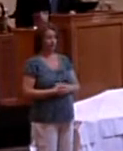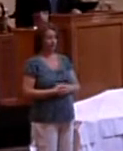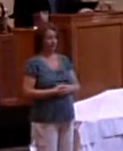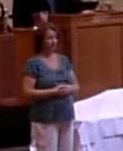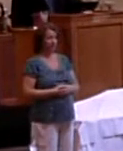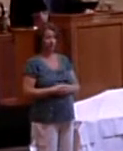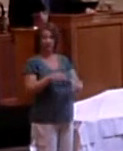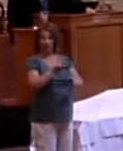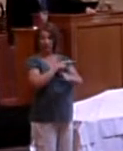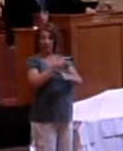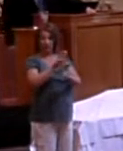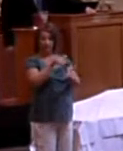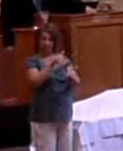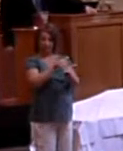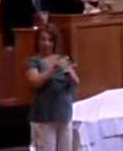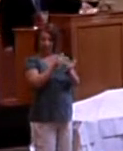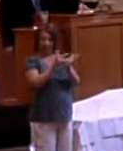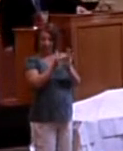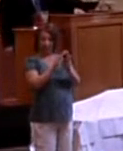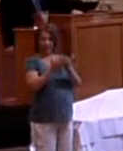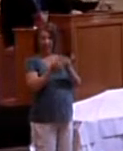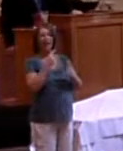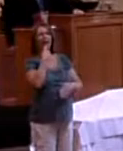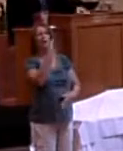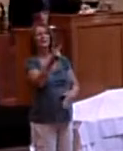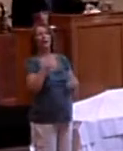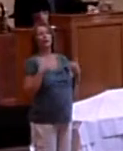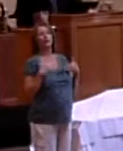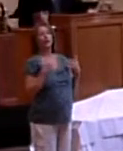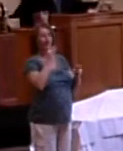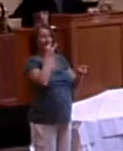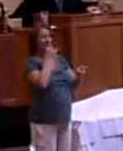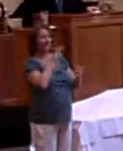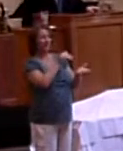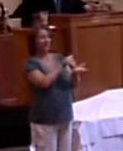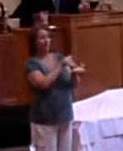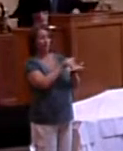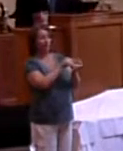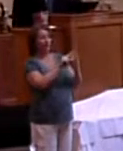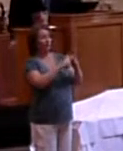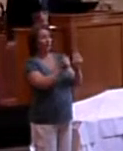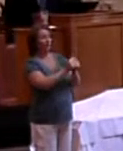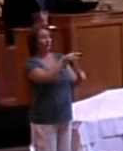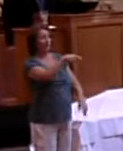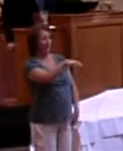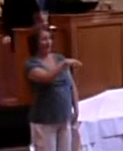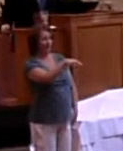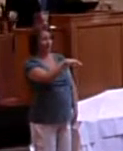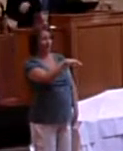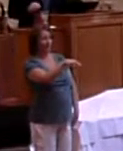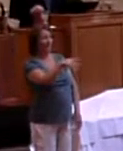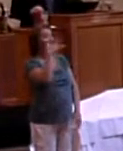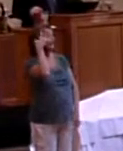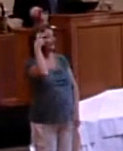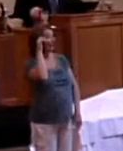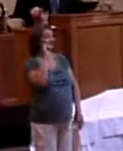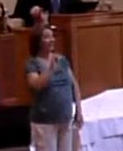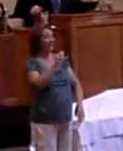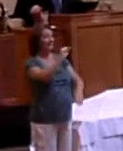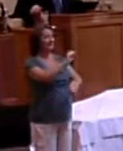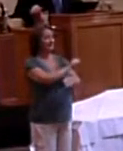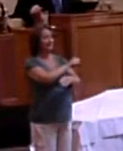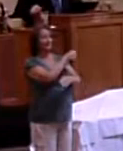Psalm's in the middle of your Bible. I always tell my youth, it's kind of in the middle, and it starts with a P, even though it sounds like Psalm, like an